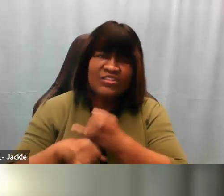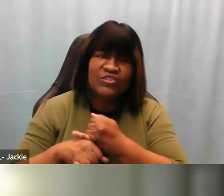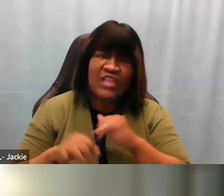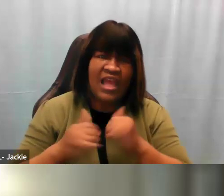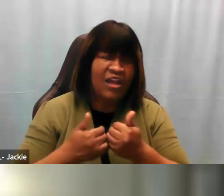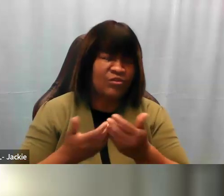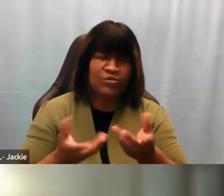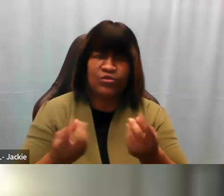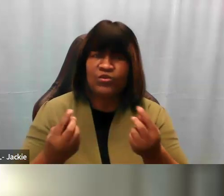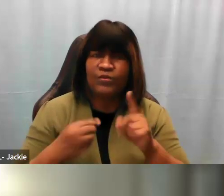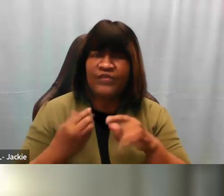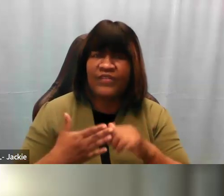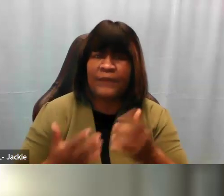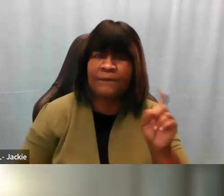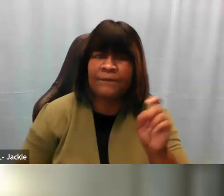based?